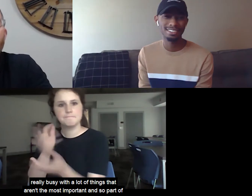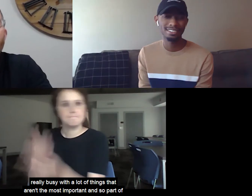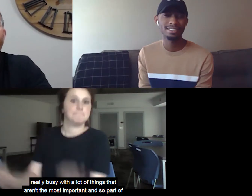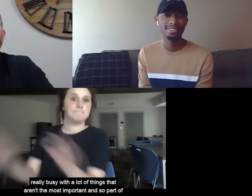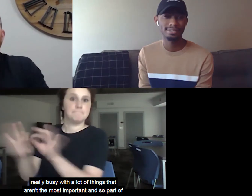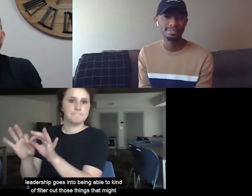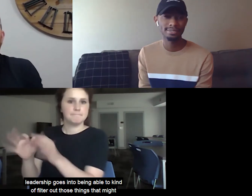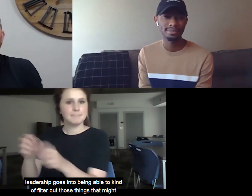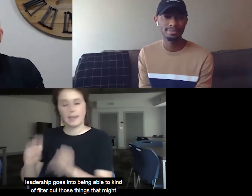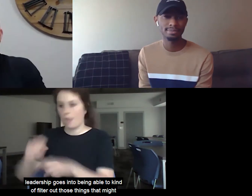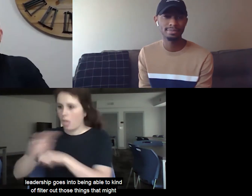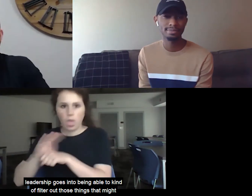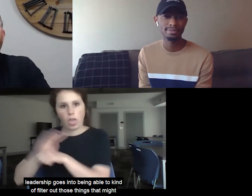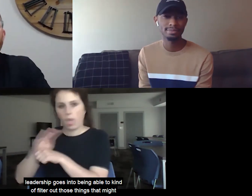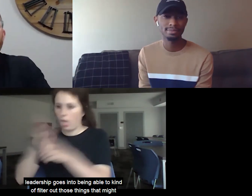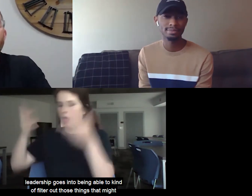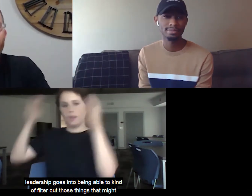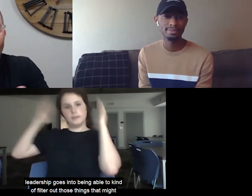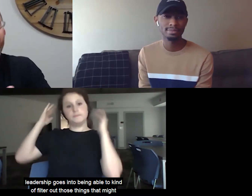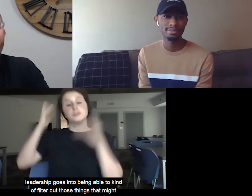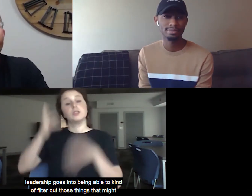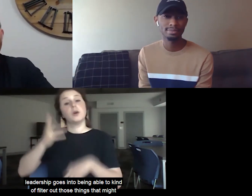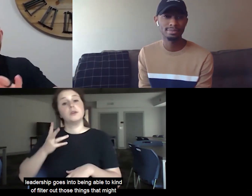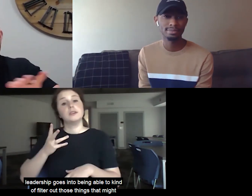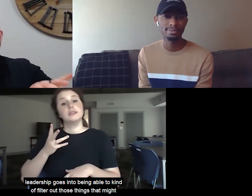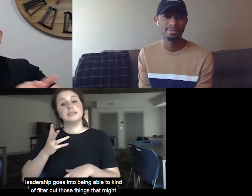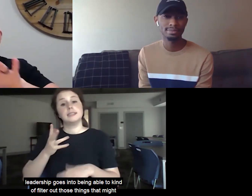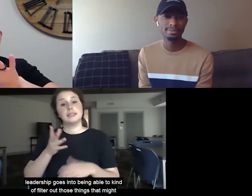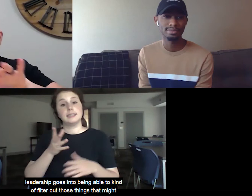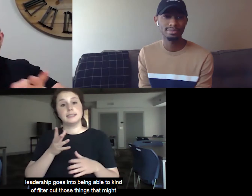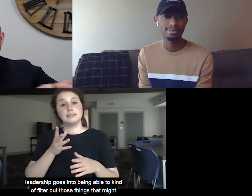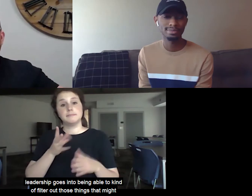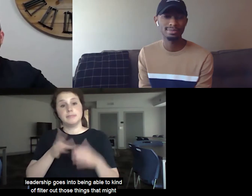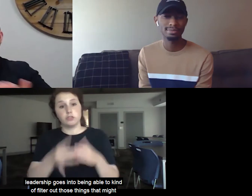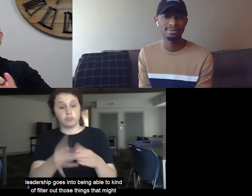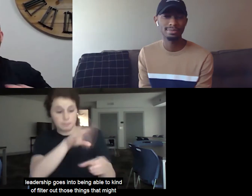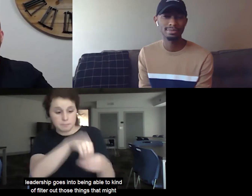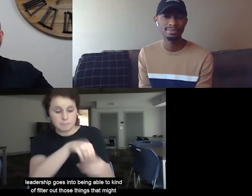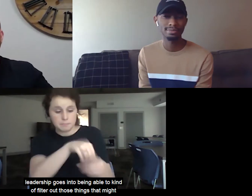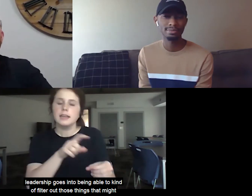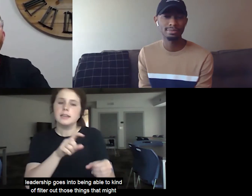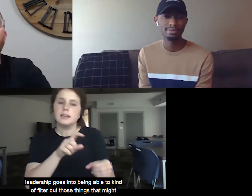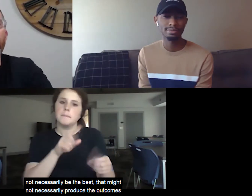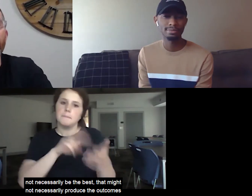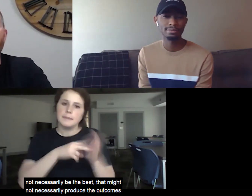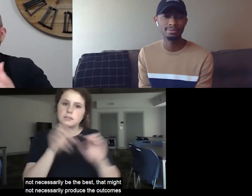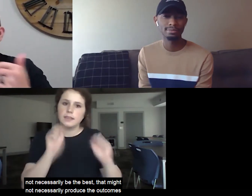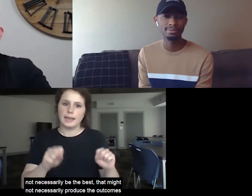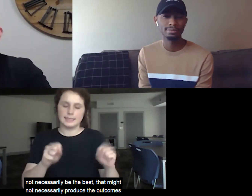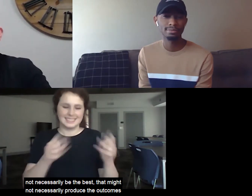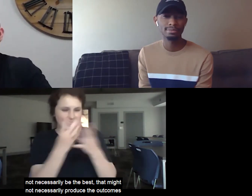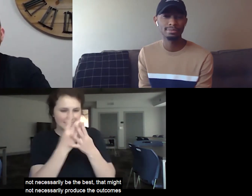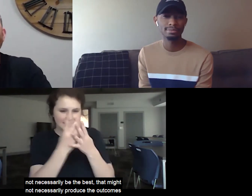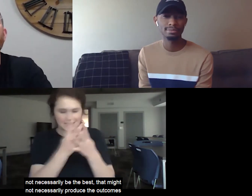And so part of leadership goes into being able to kind of filter out those things that might